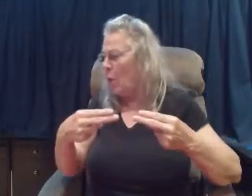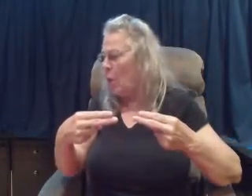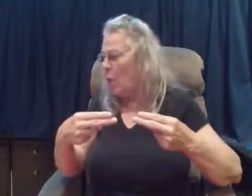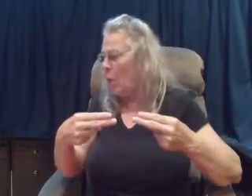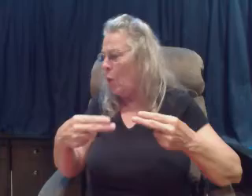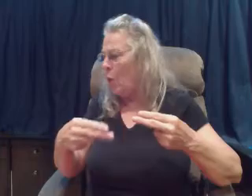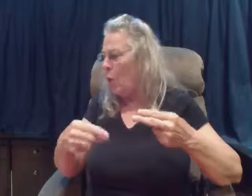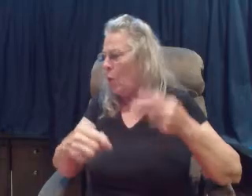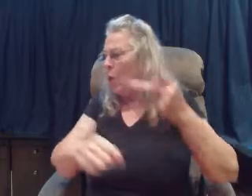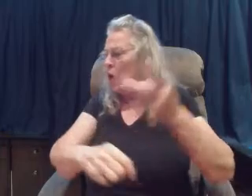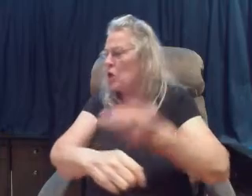Deo.